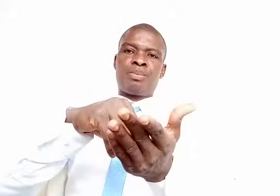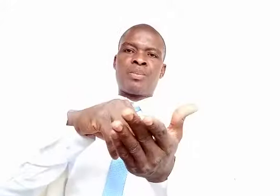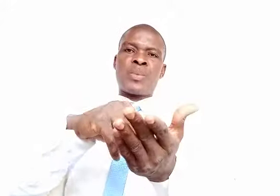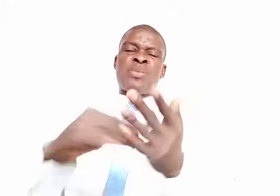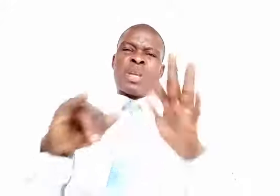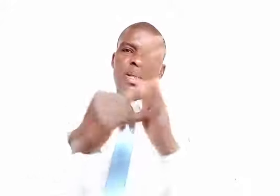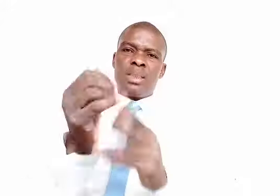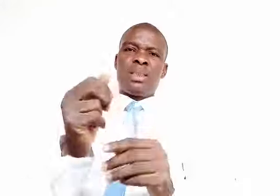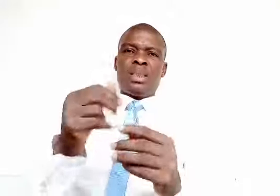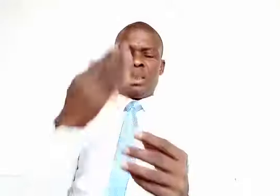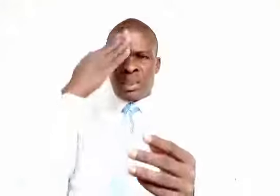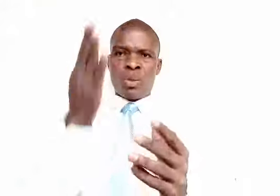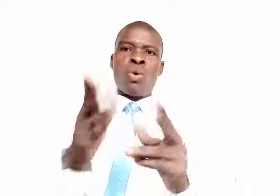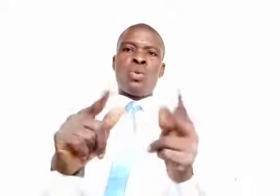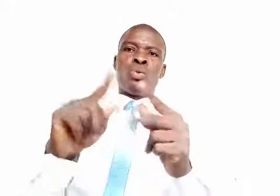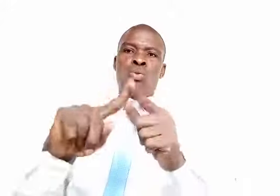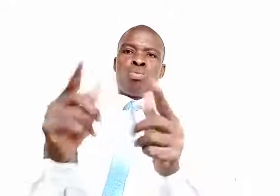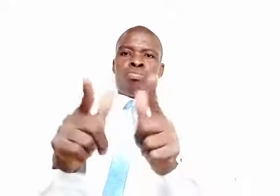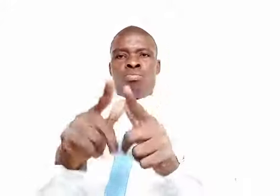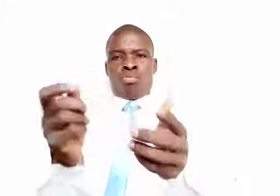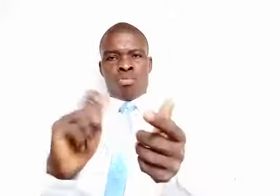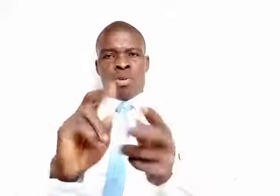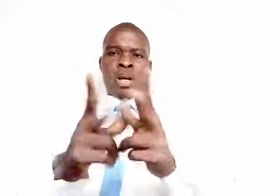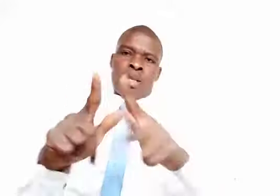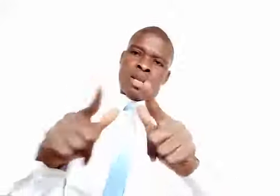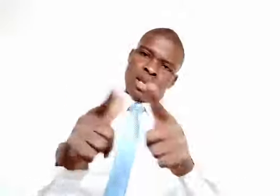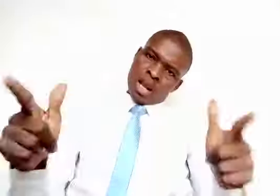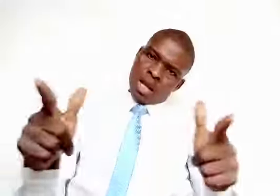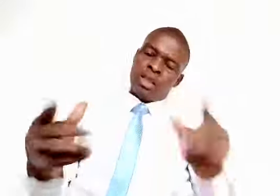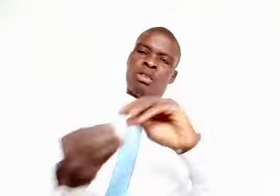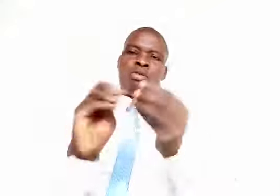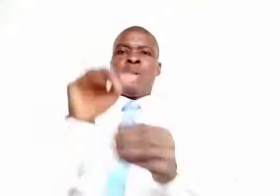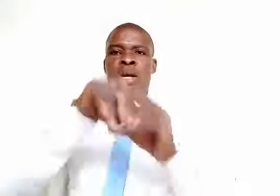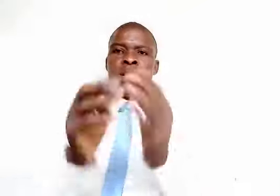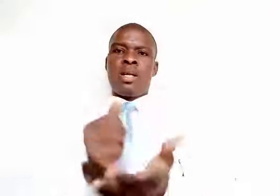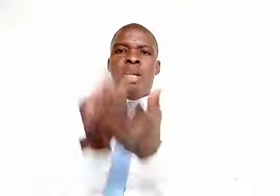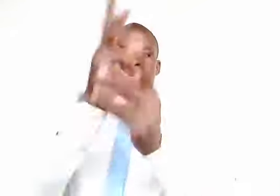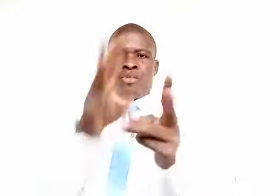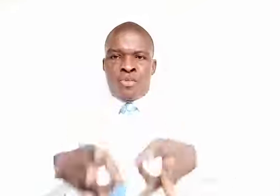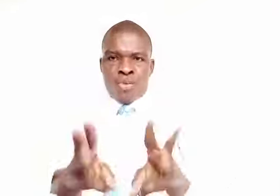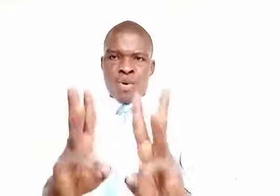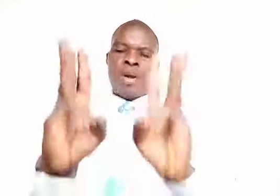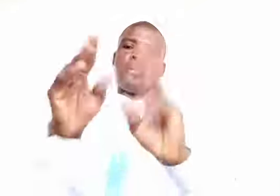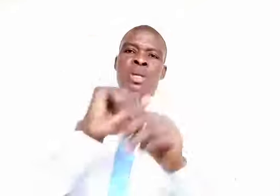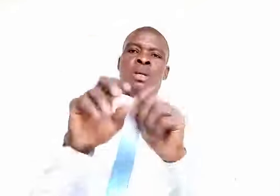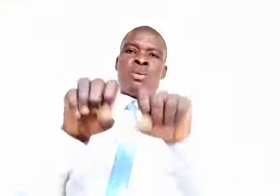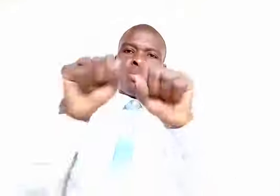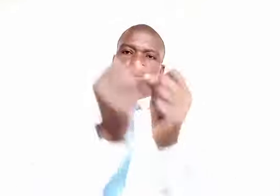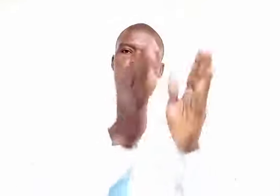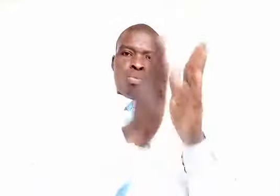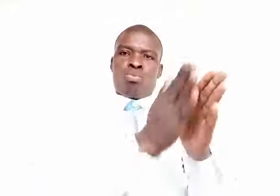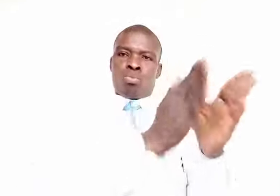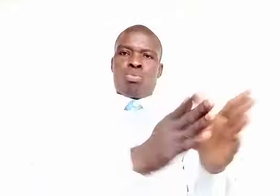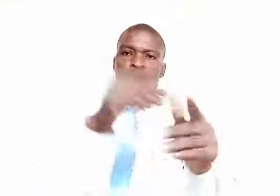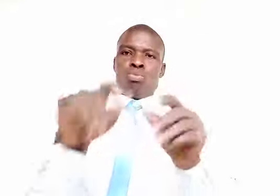is necessary to write large number in a helpful way. It is usual to group the digits of large numbers in